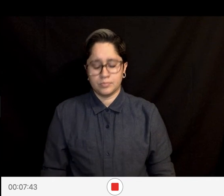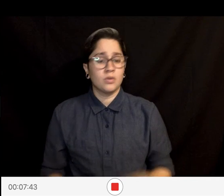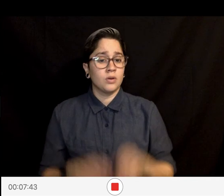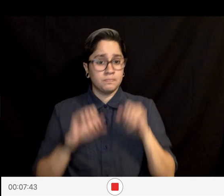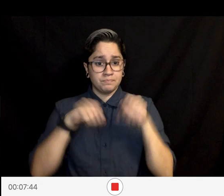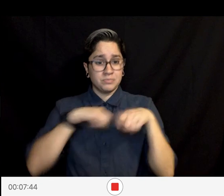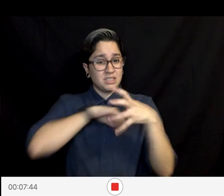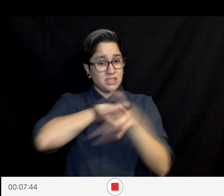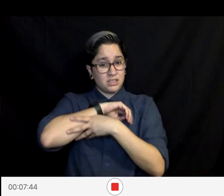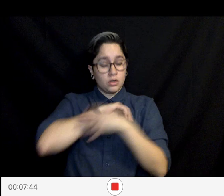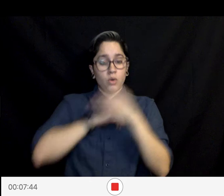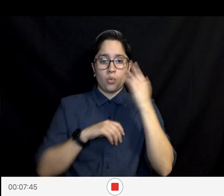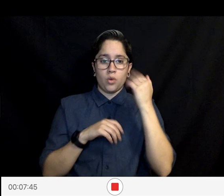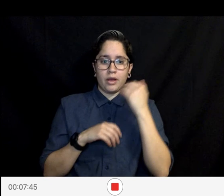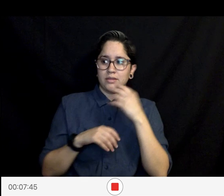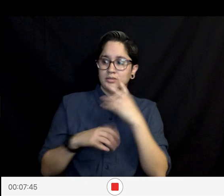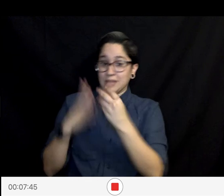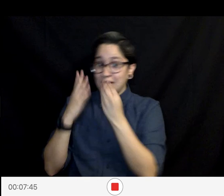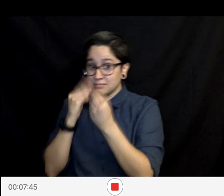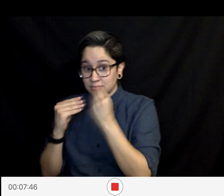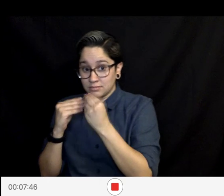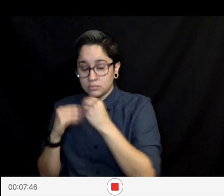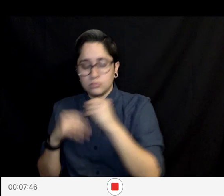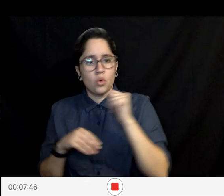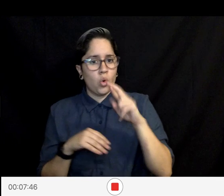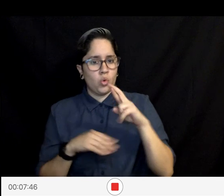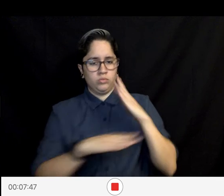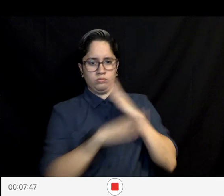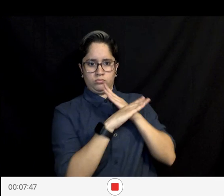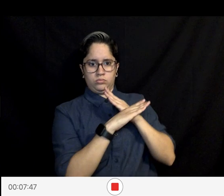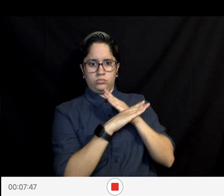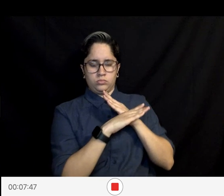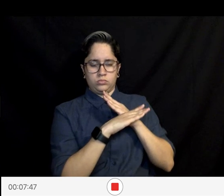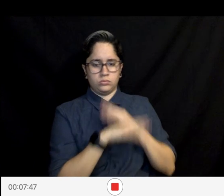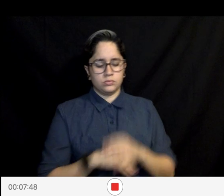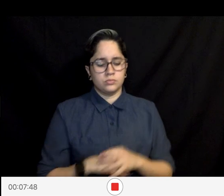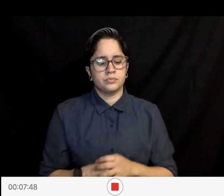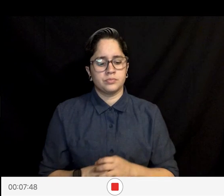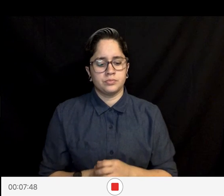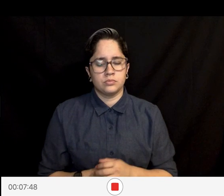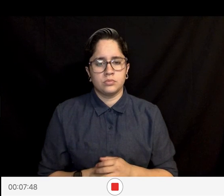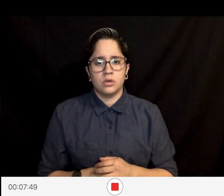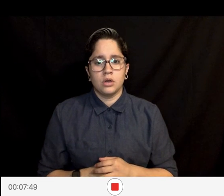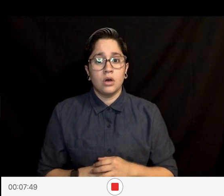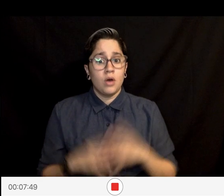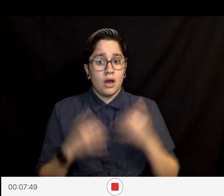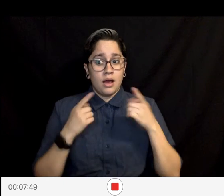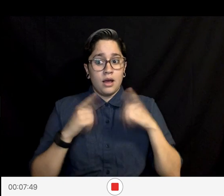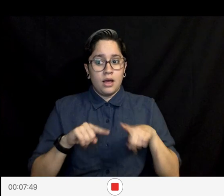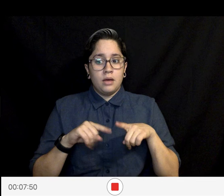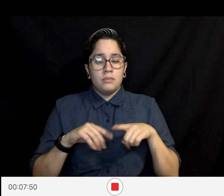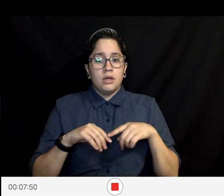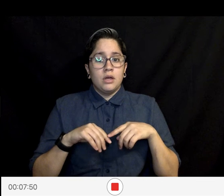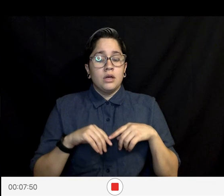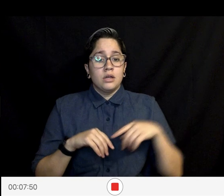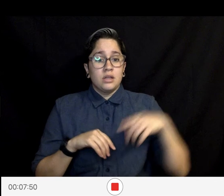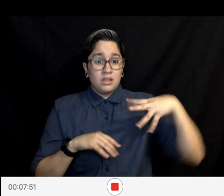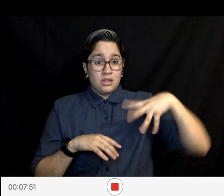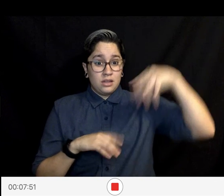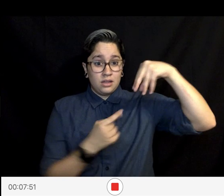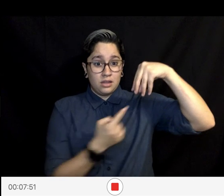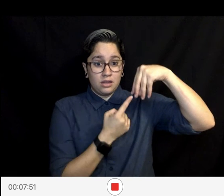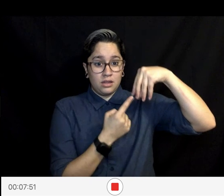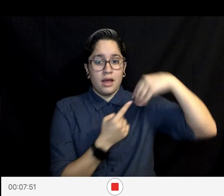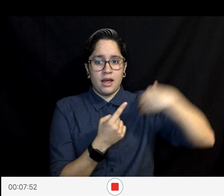Jellyfish tentacles are covered in thousands of cells called cnidoblasts. These cnidoblasts contain